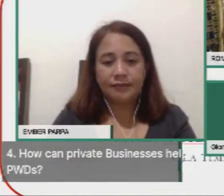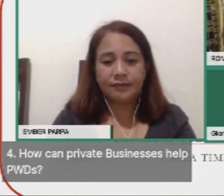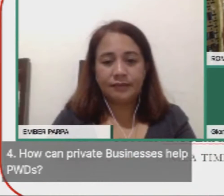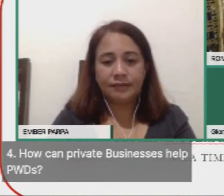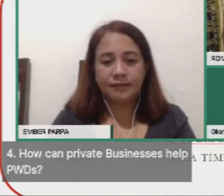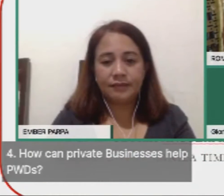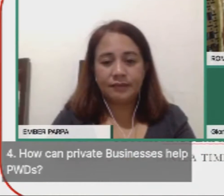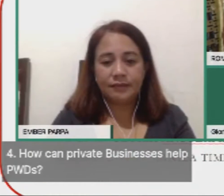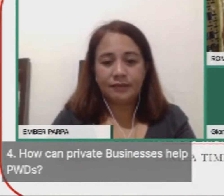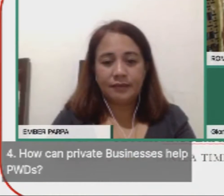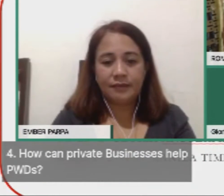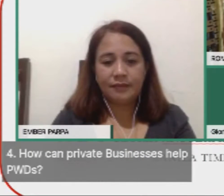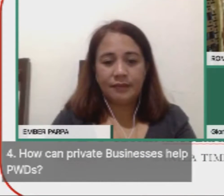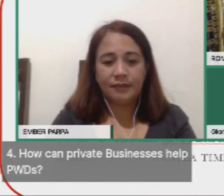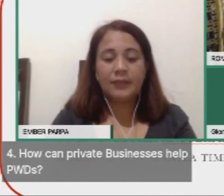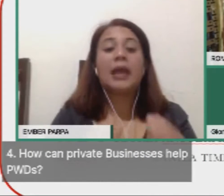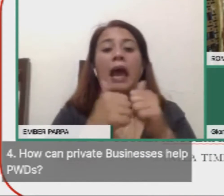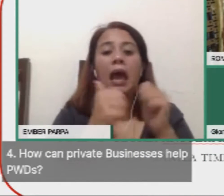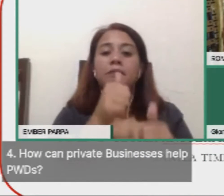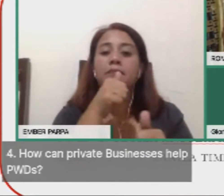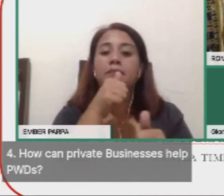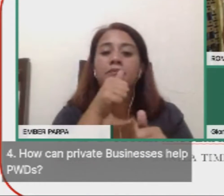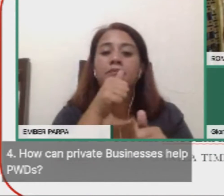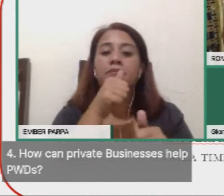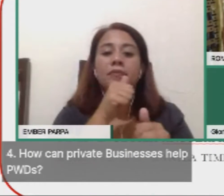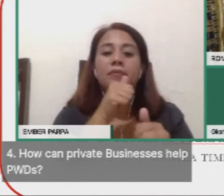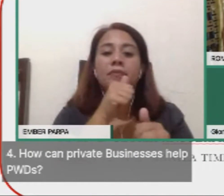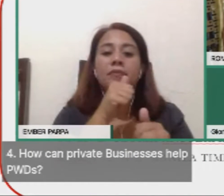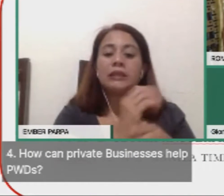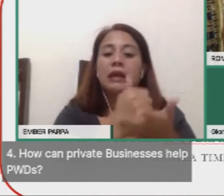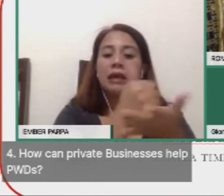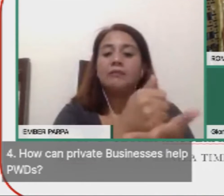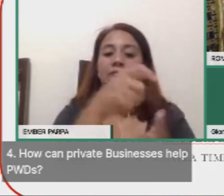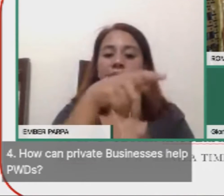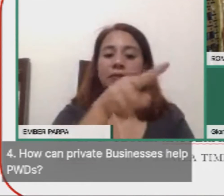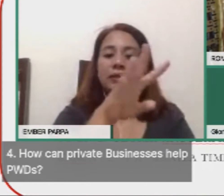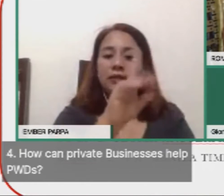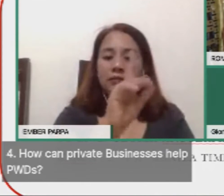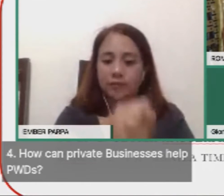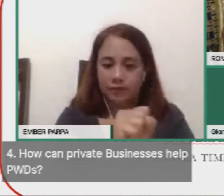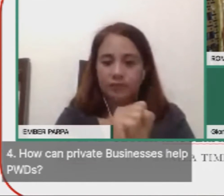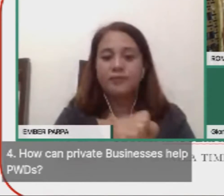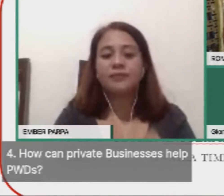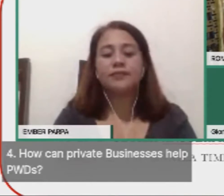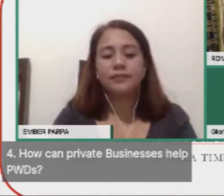question. How can private businesses help PWDs?